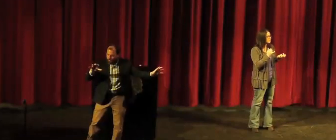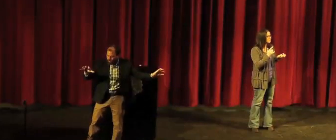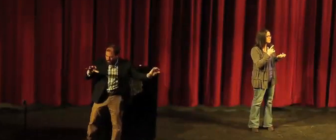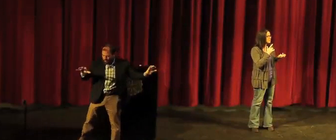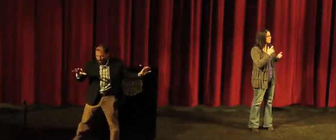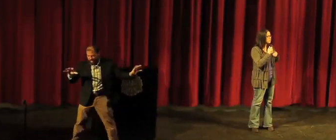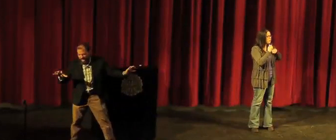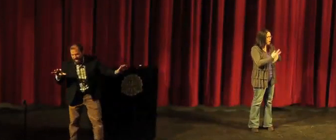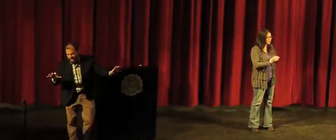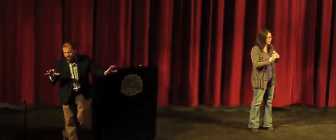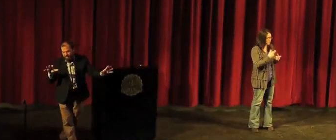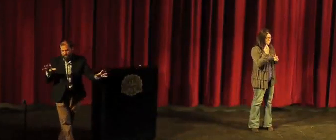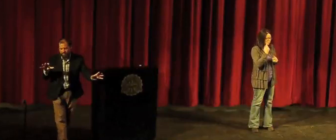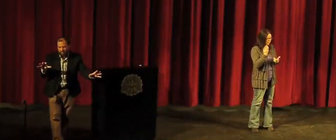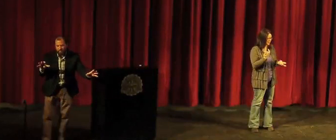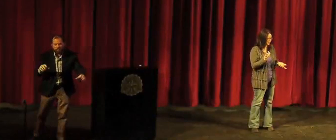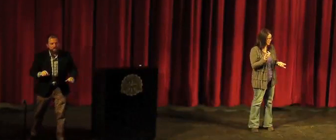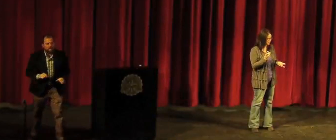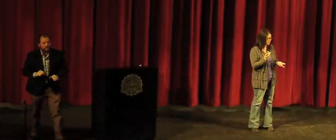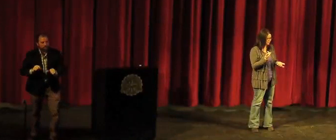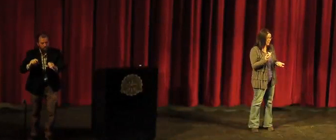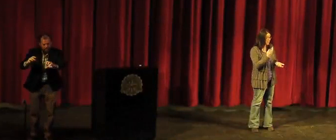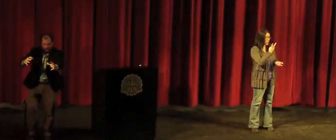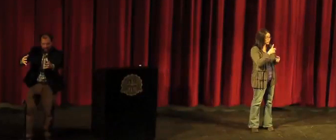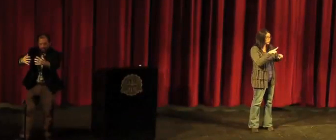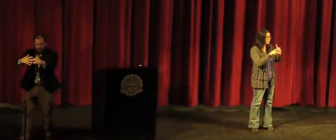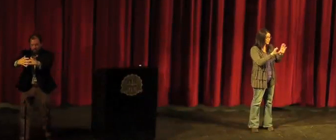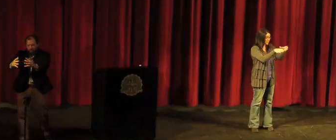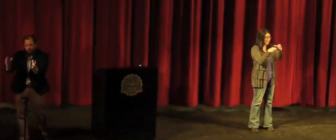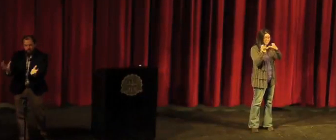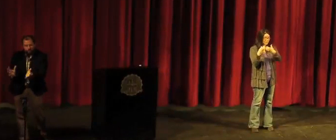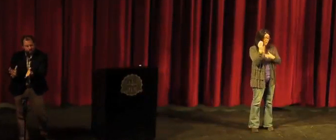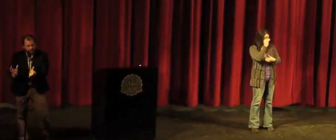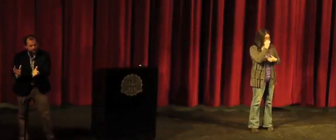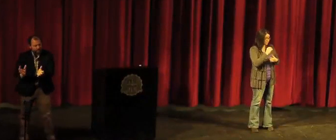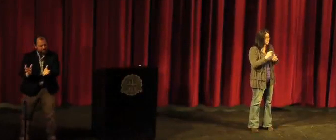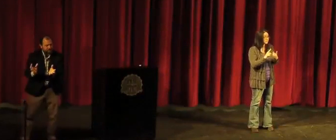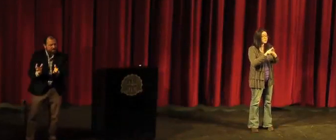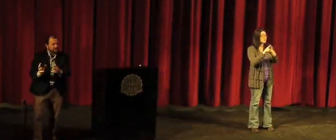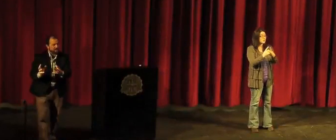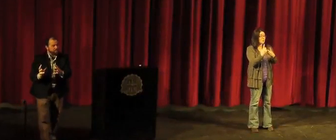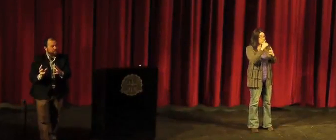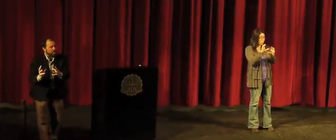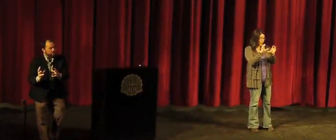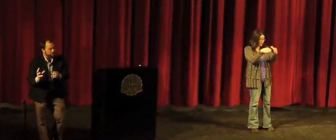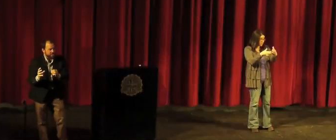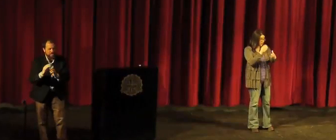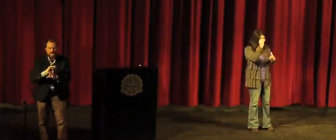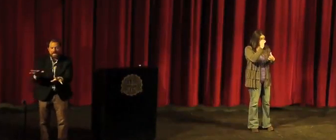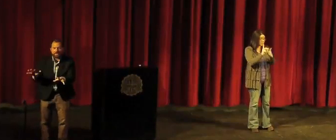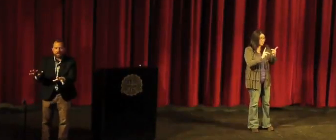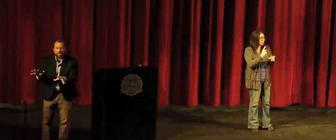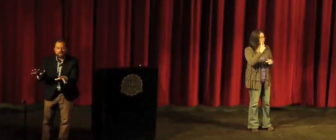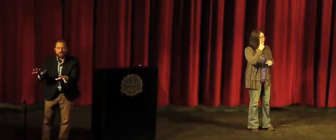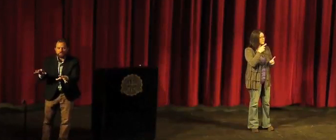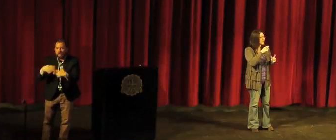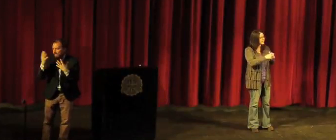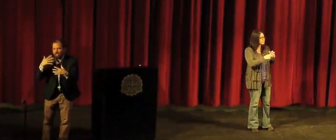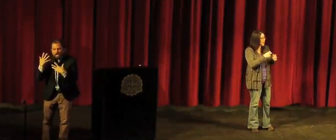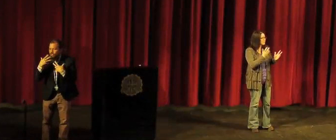sort of two different camps of people. On the one hand, the one group of reductionists think that the problem is